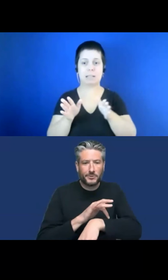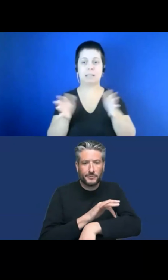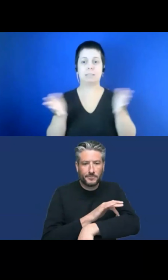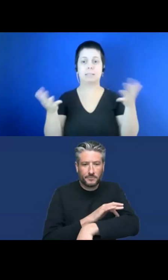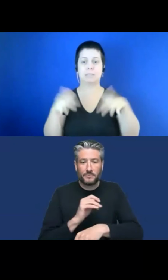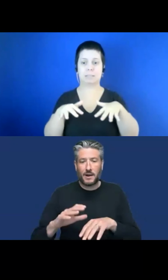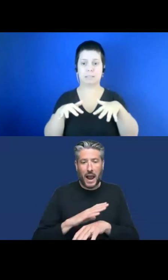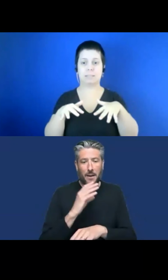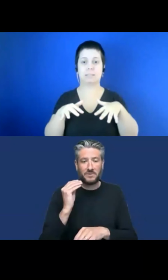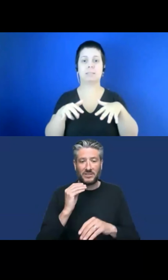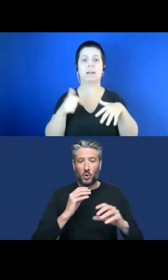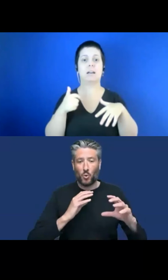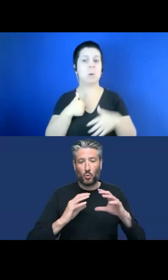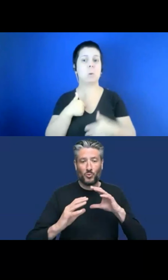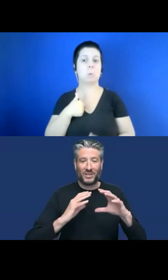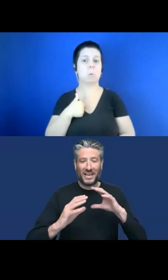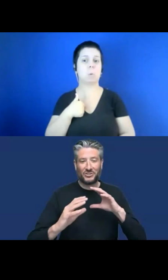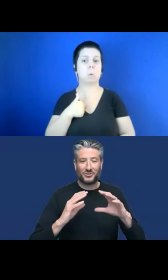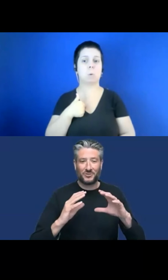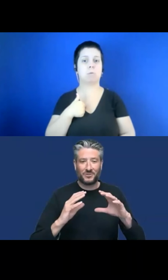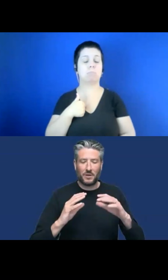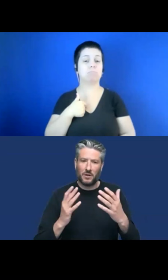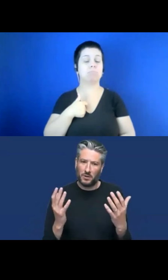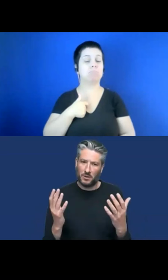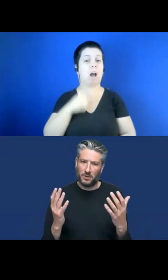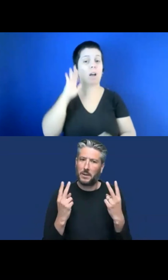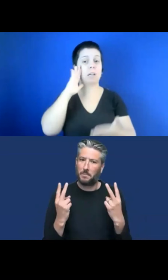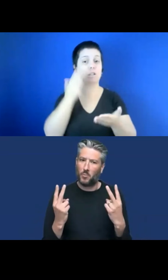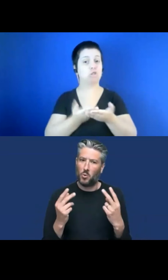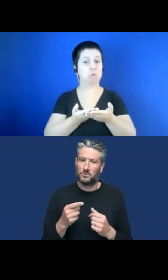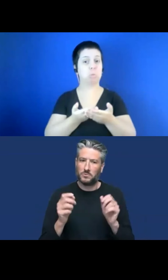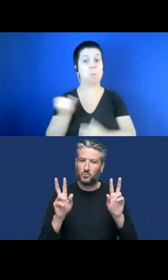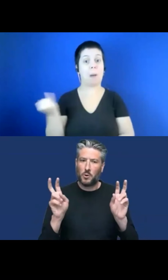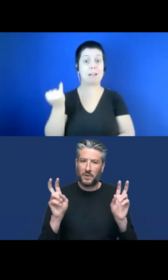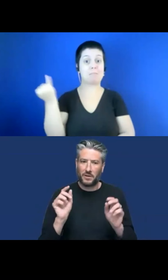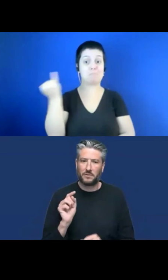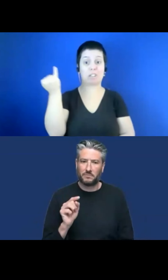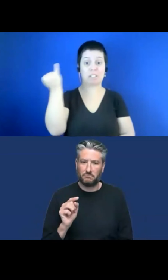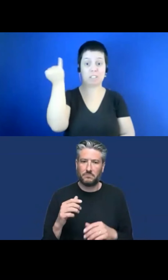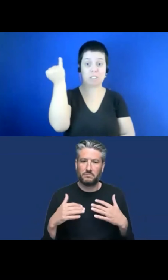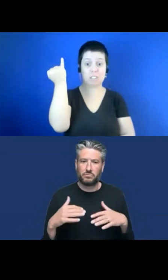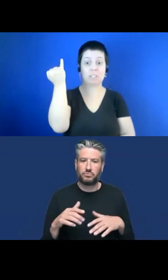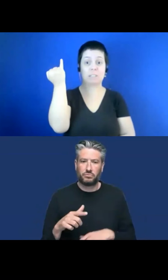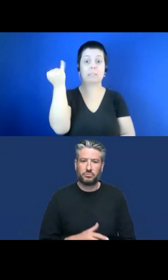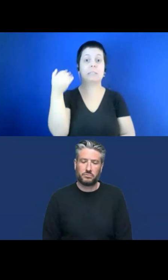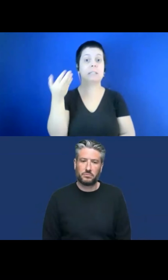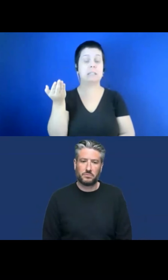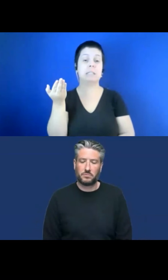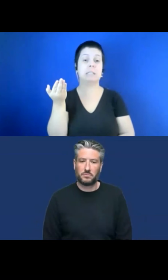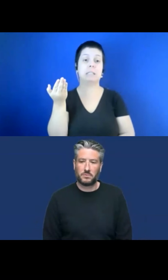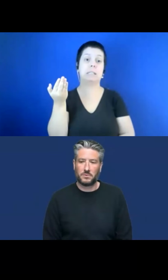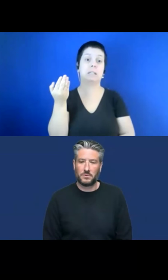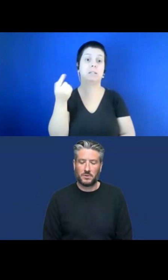I consider it very important, and I think it can really lead to